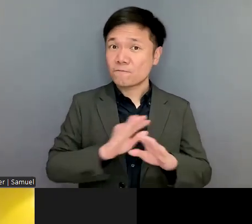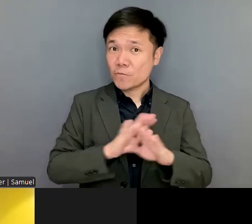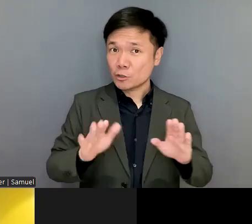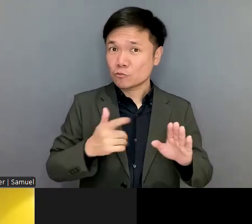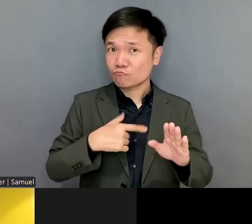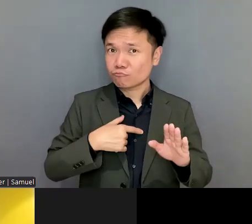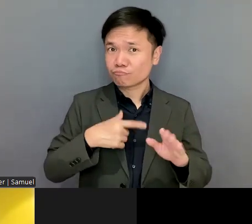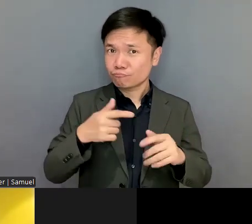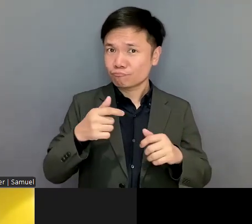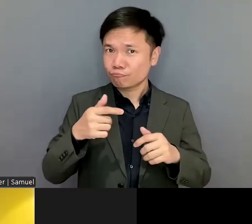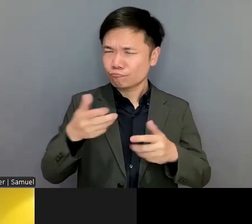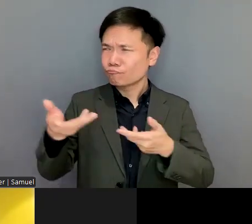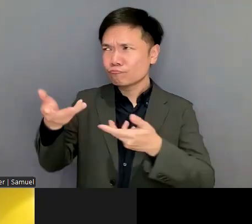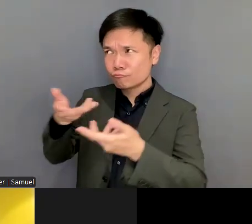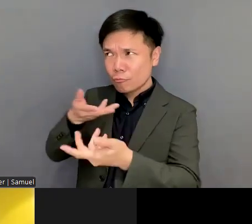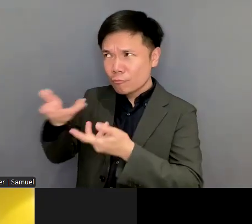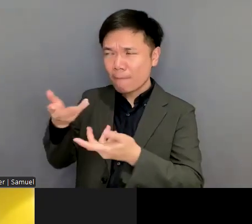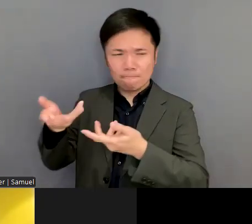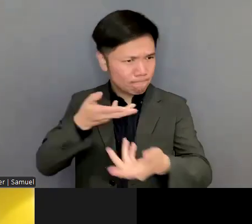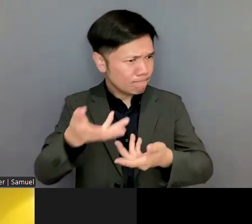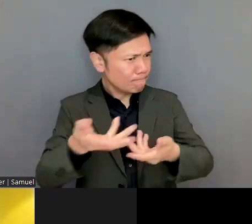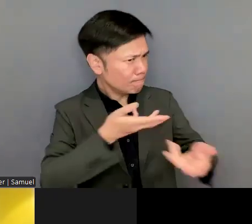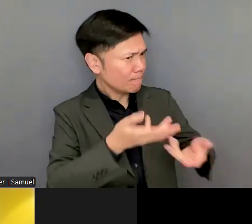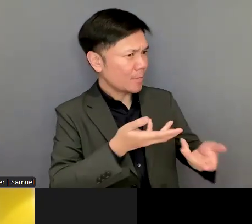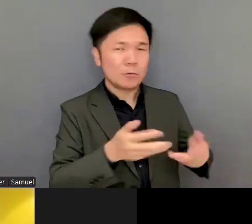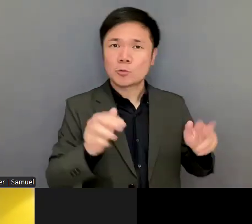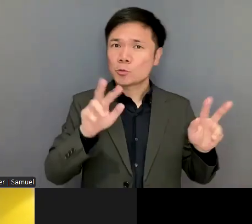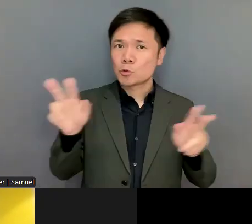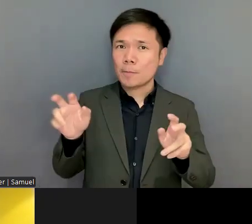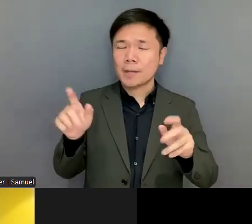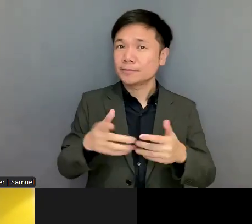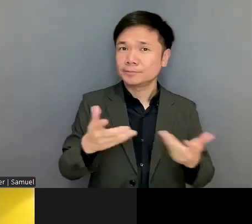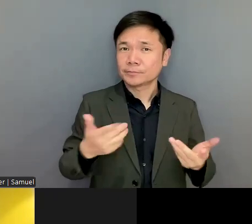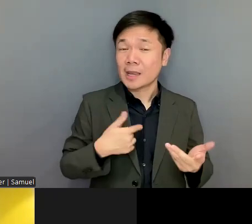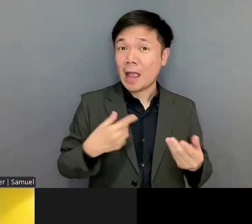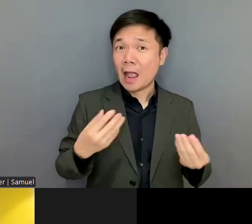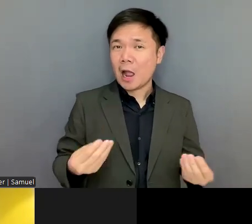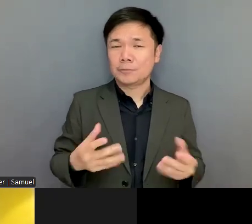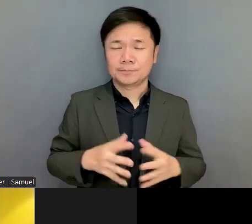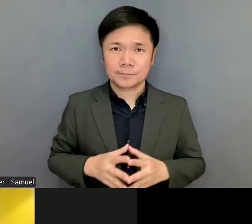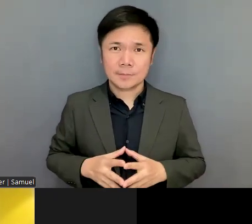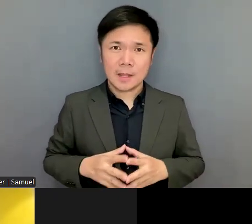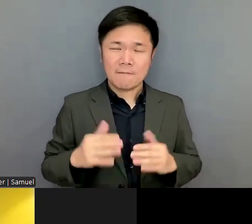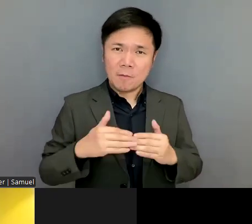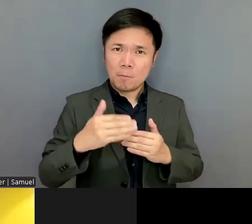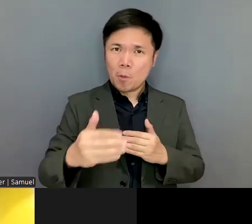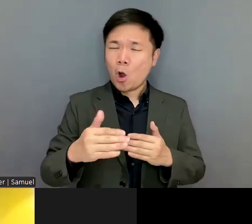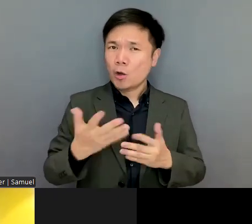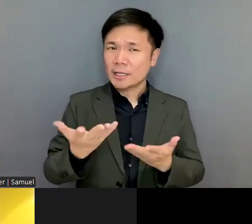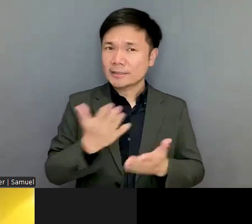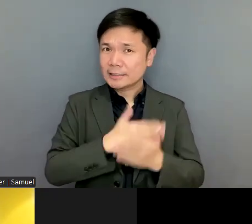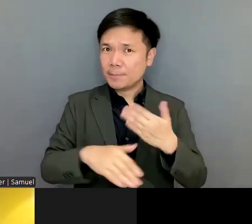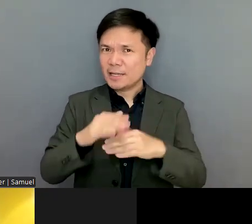mujer negotiations y on a regional level lastimosamente aquí hoy día about solamente hay dos mujeres women with con discapacidad. disabilities. Una servidora encuentra en